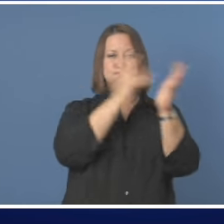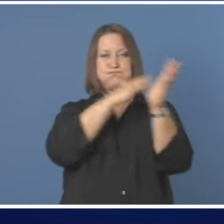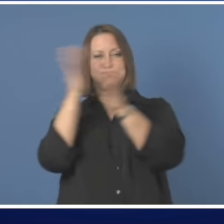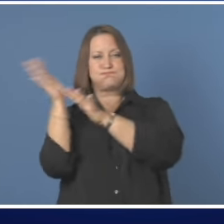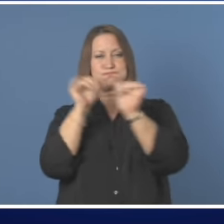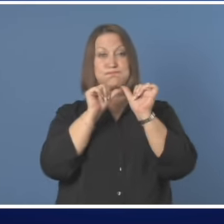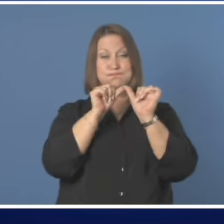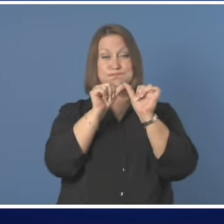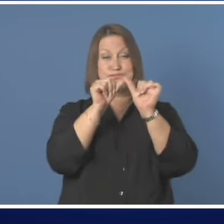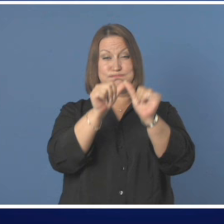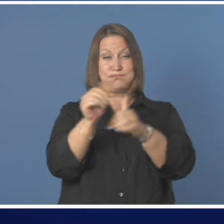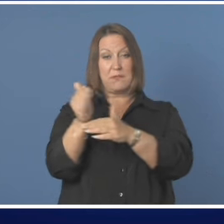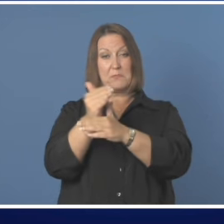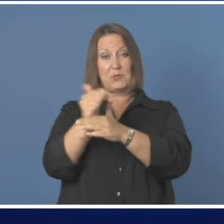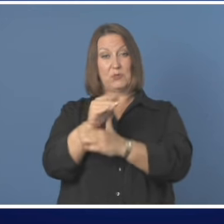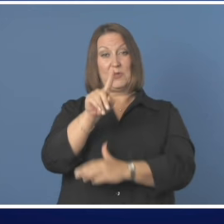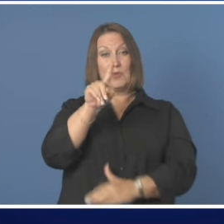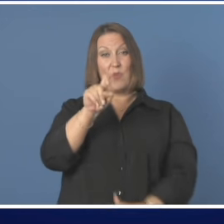Sustained winds